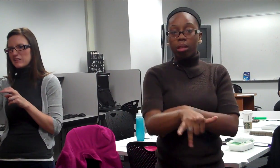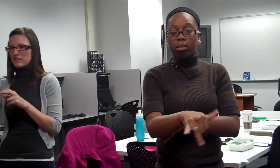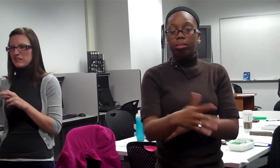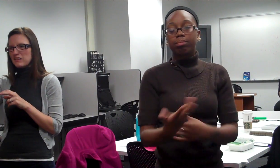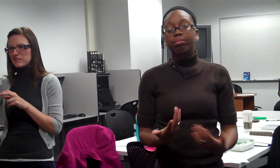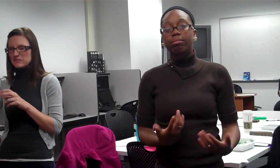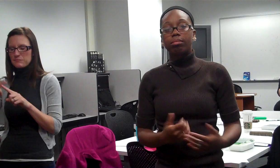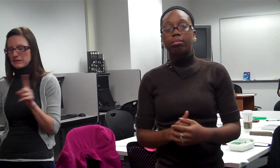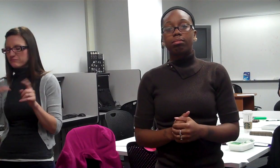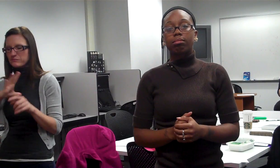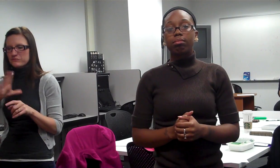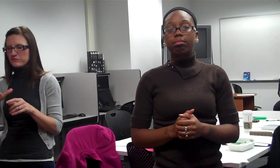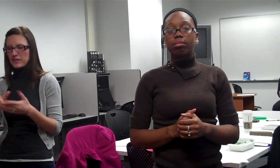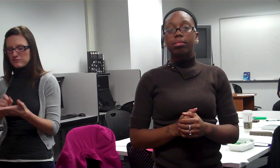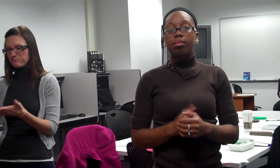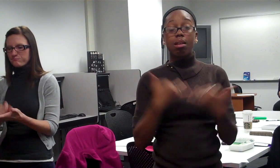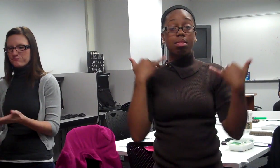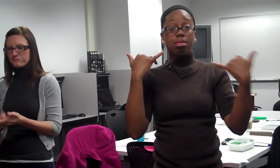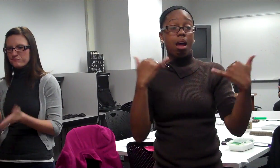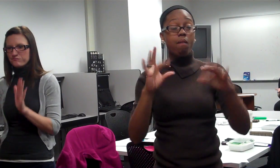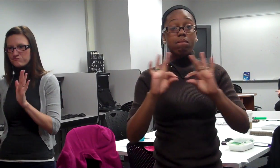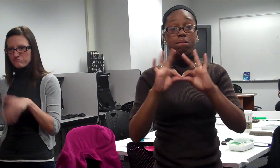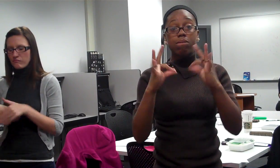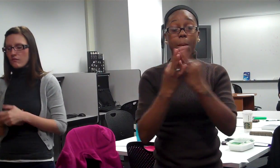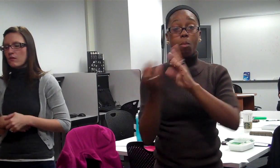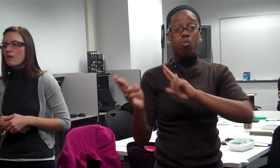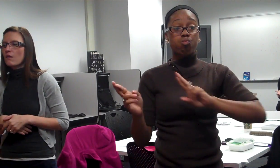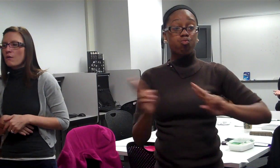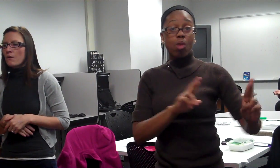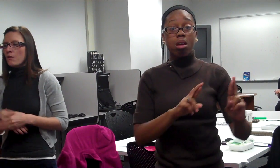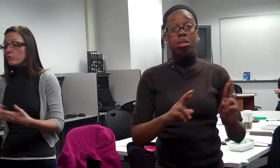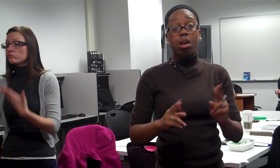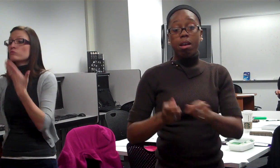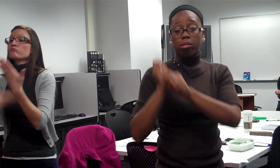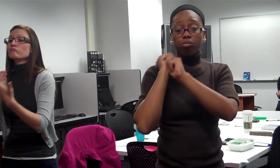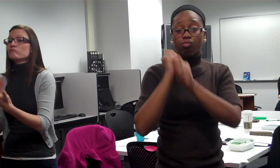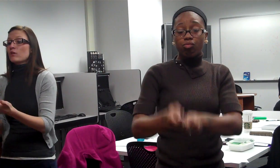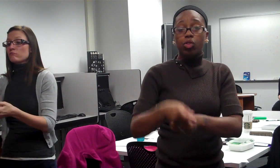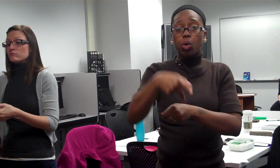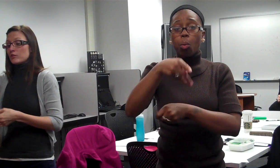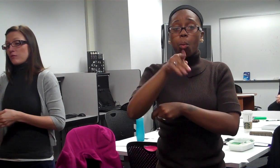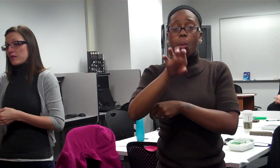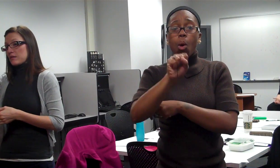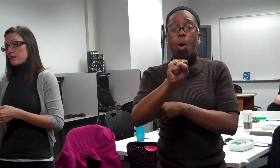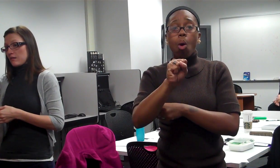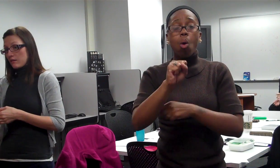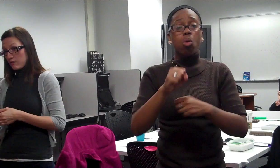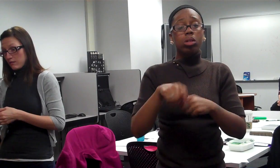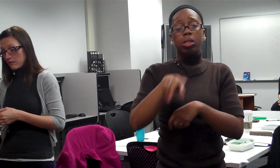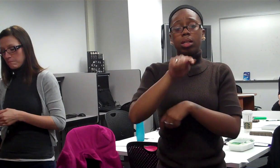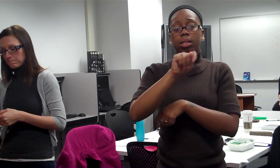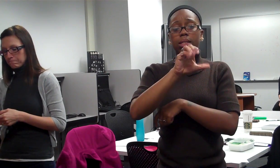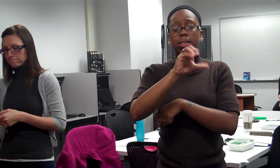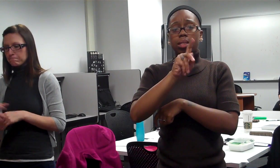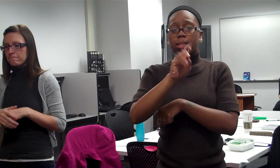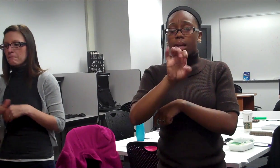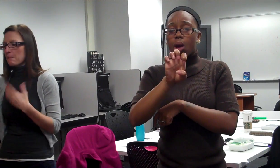ready. Everyone is down at the dock, fishing poles, life vests, tackle boxes, worms, you name it, we've got